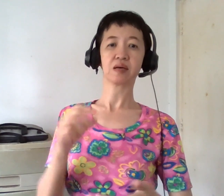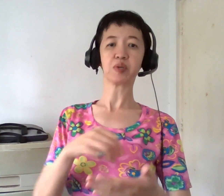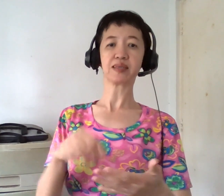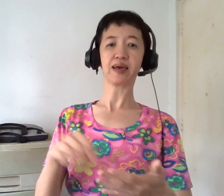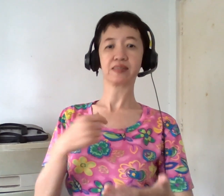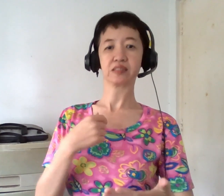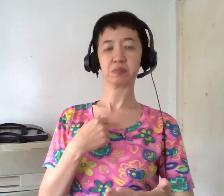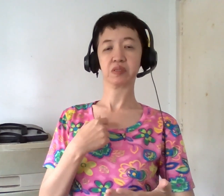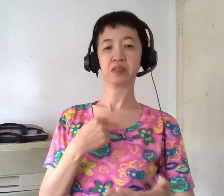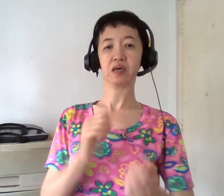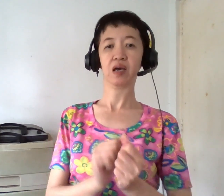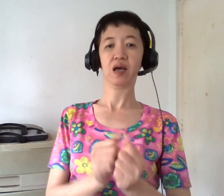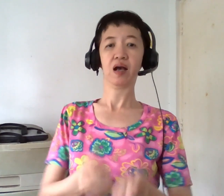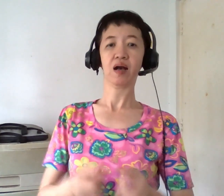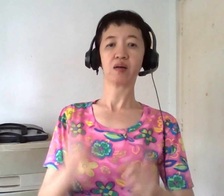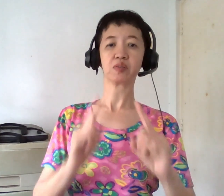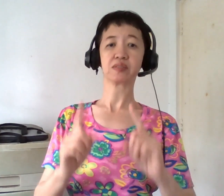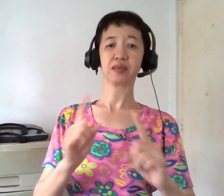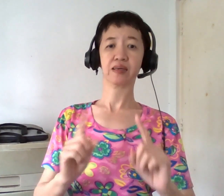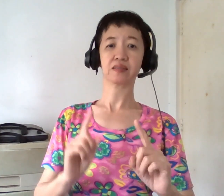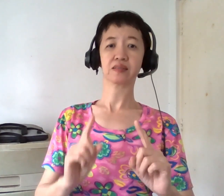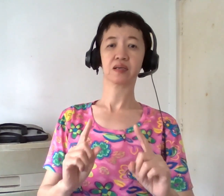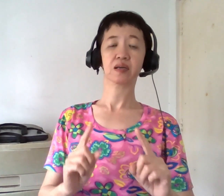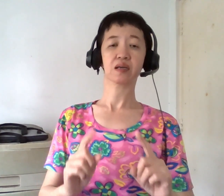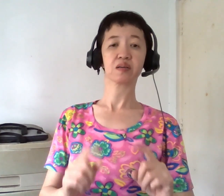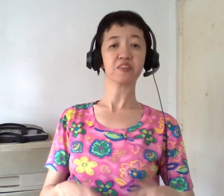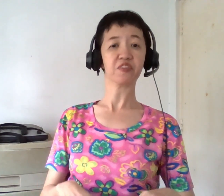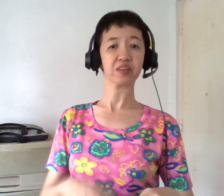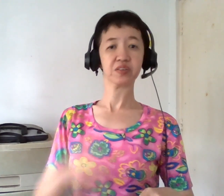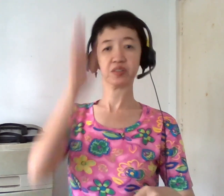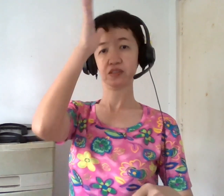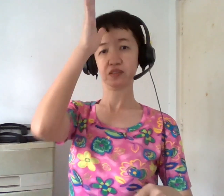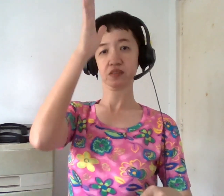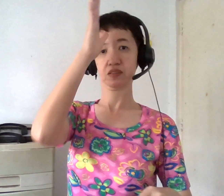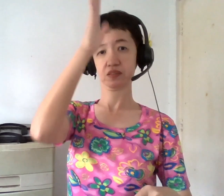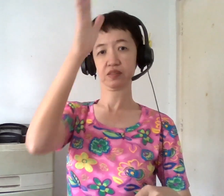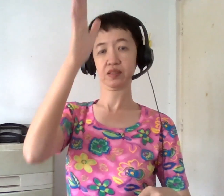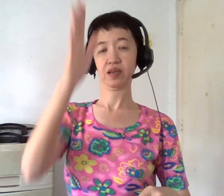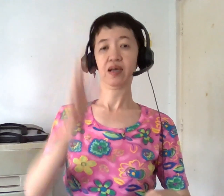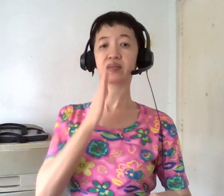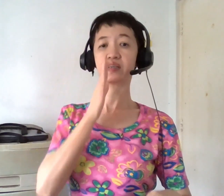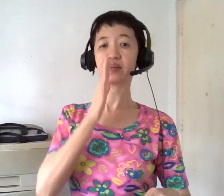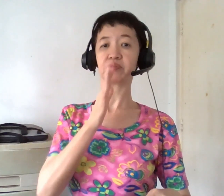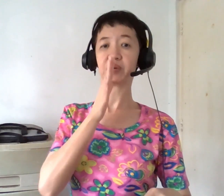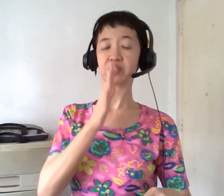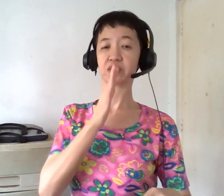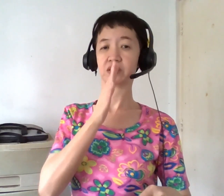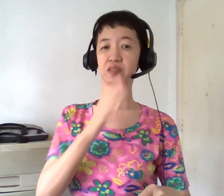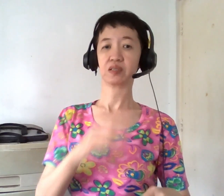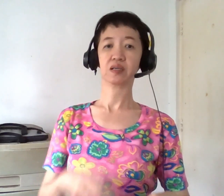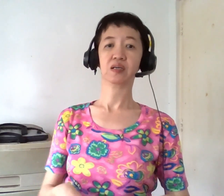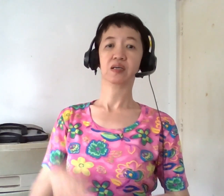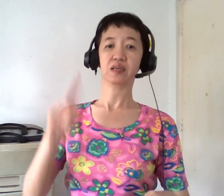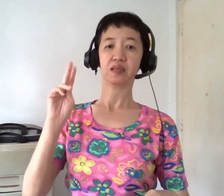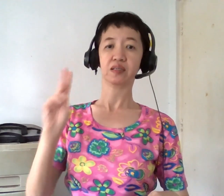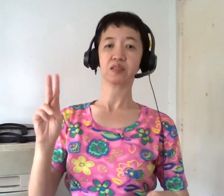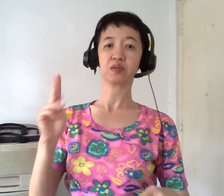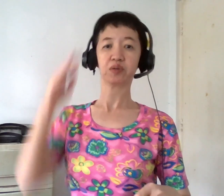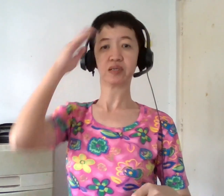Someone asked me how to sign grandfather and grandmother in